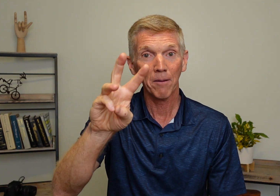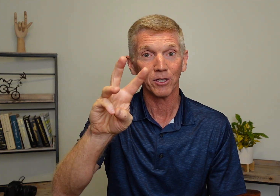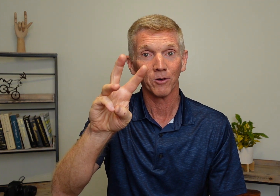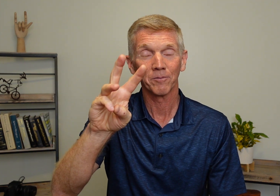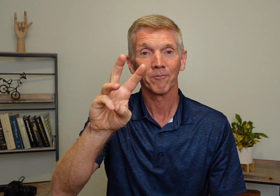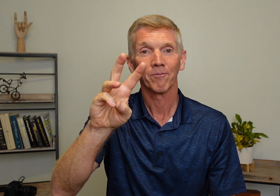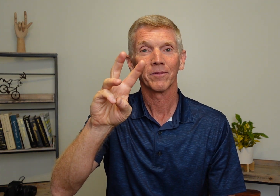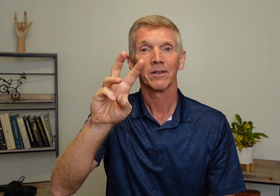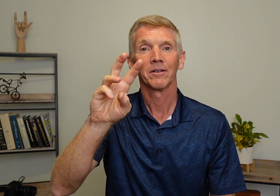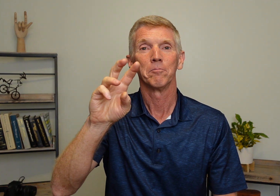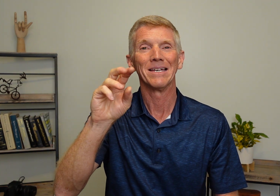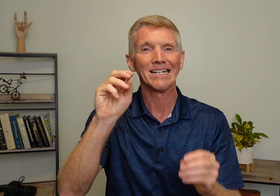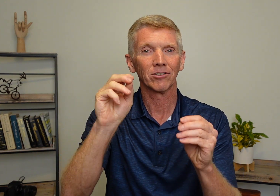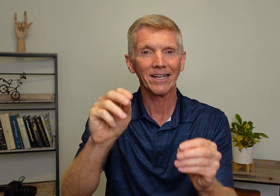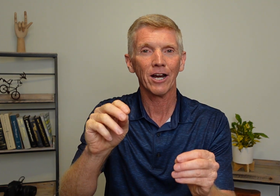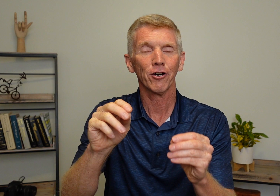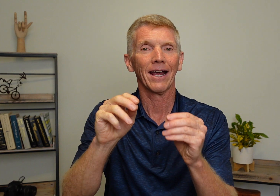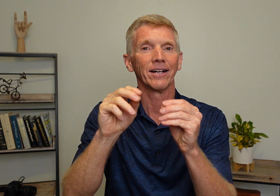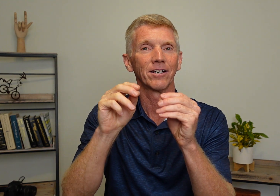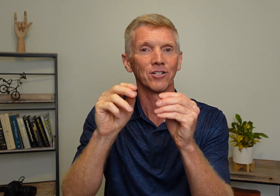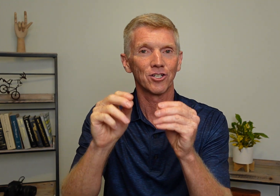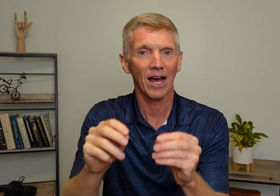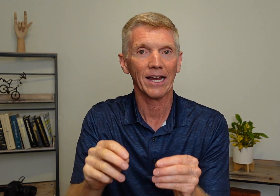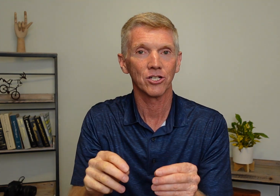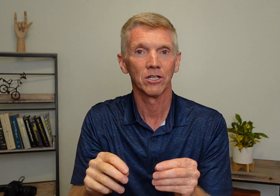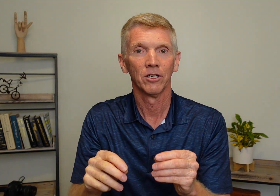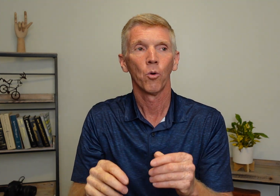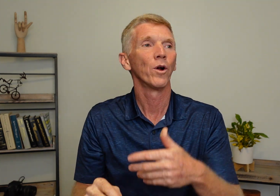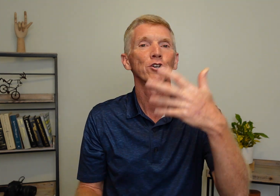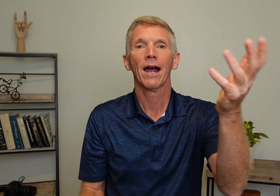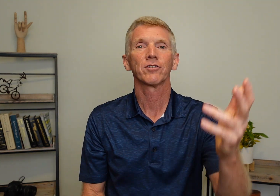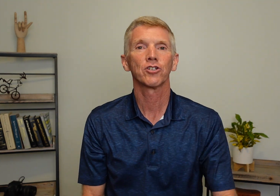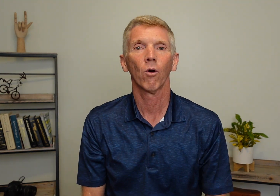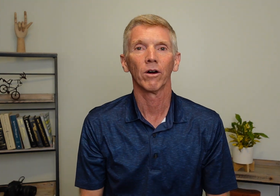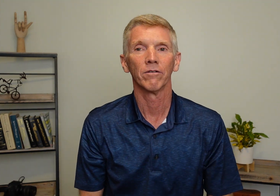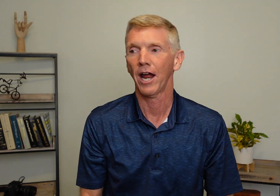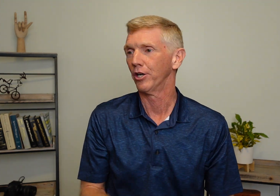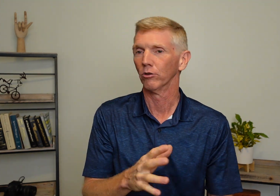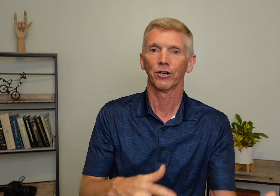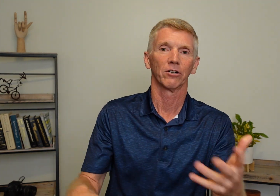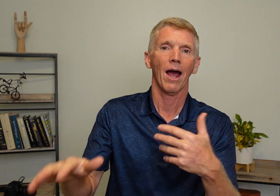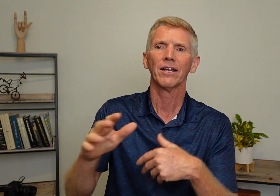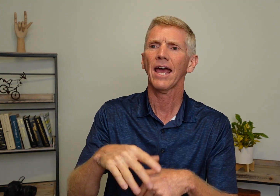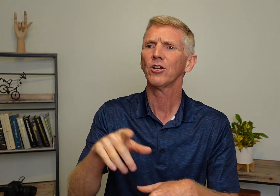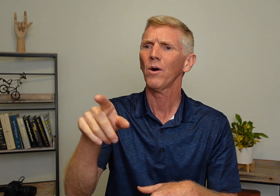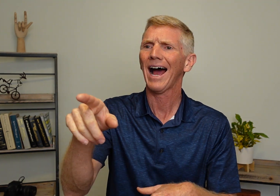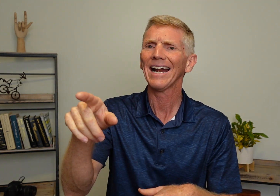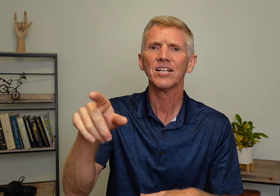P-I-L-L-O-W. Be clear and concise when you're at the store and you're looking around and, hey, you know what? I need